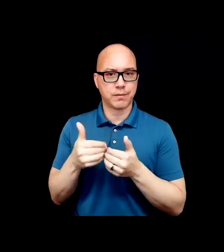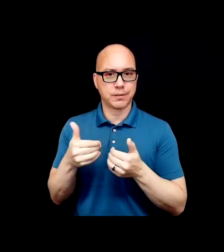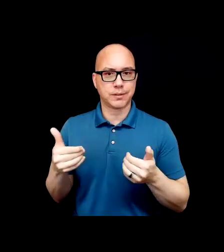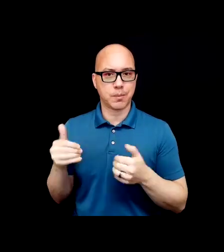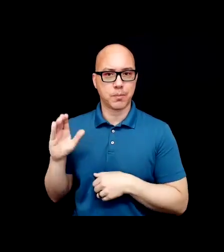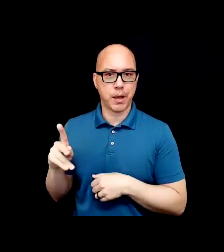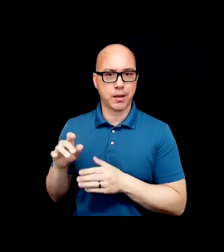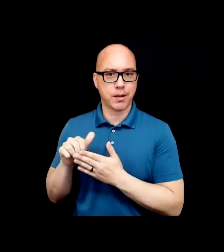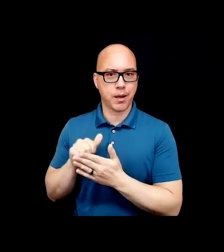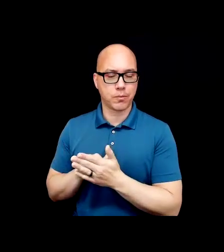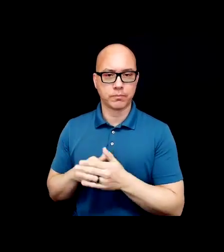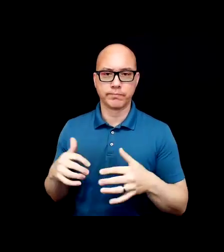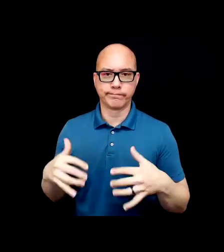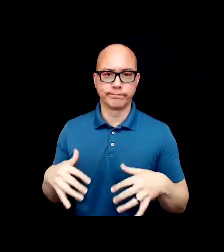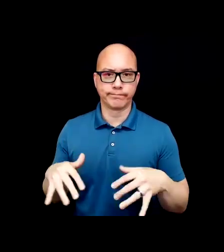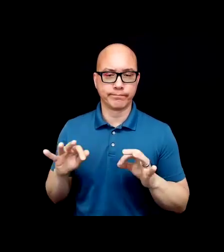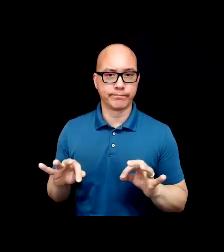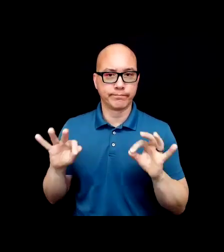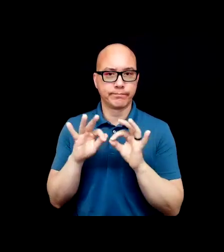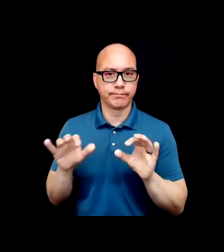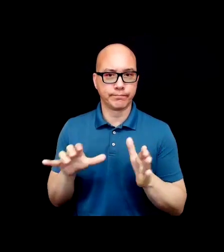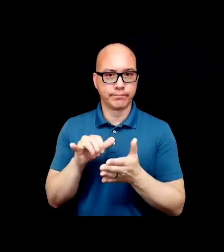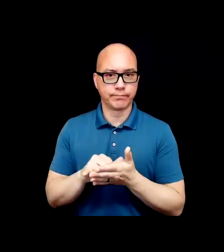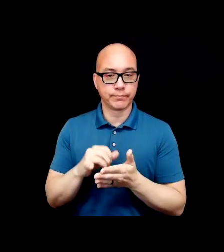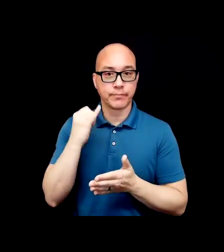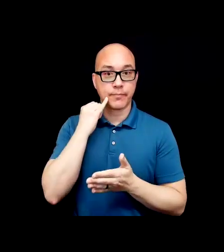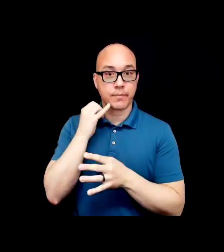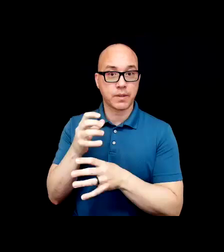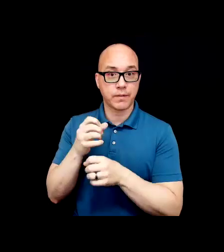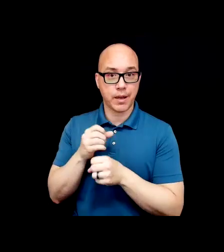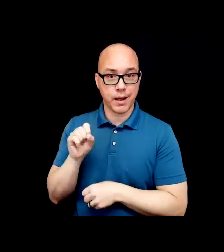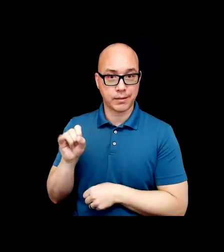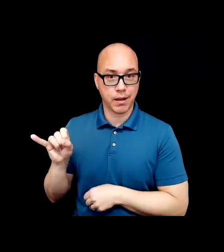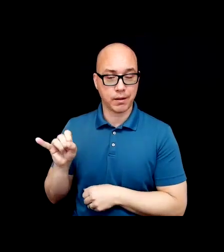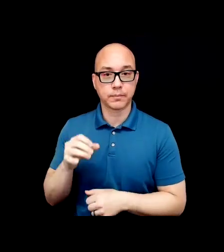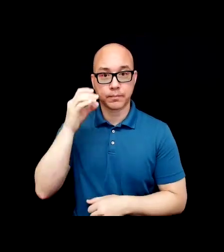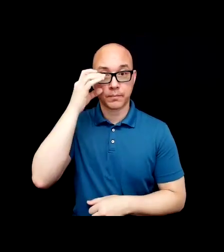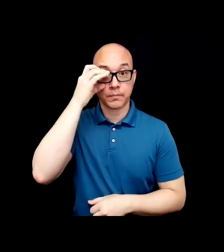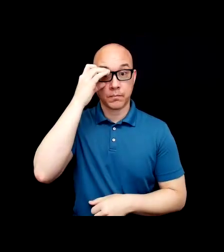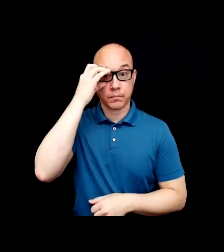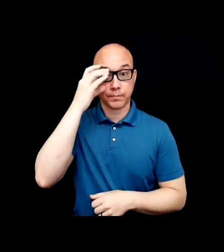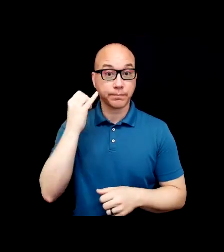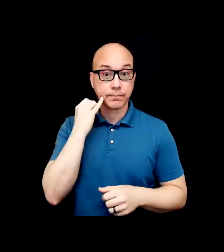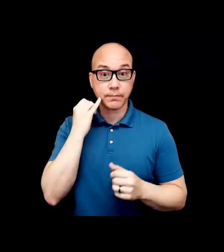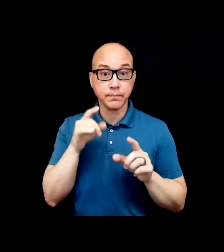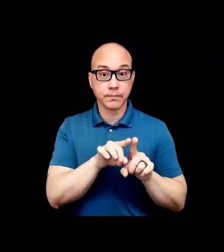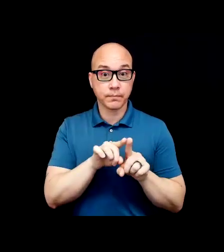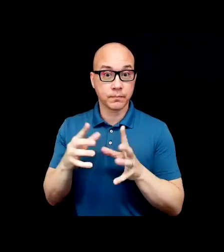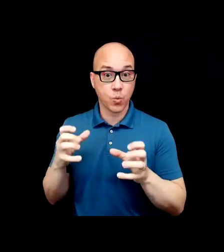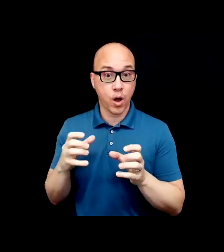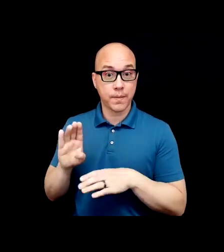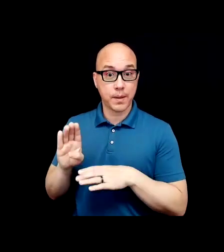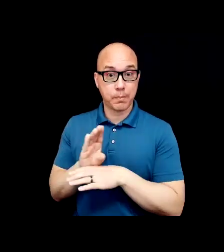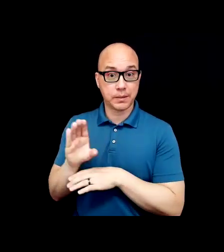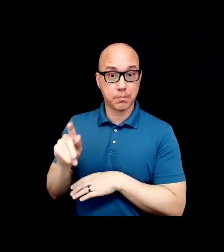It's incredibly important to do that if you are receiving SSI and you're wanting that business bank account to be